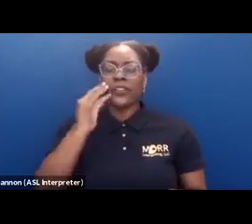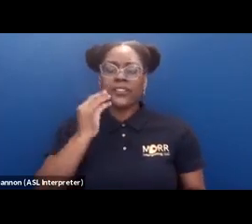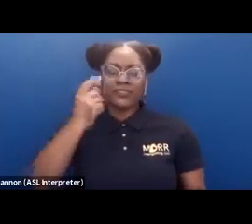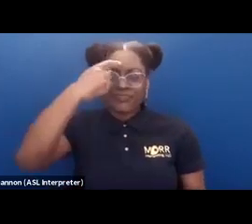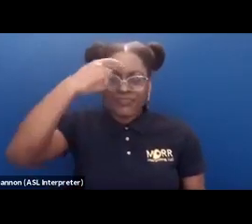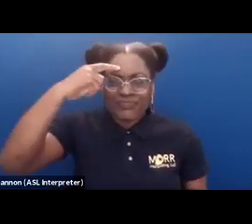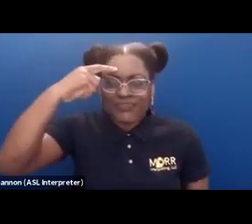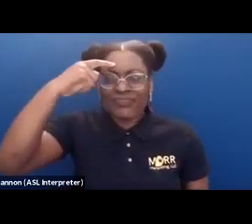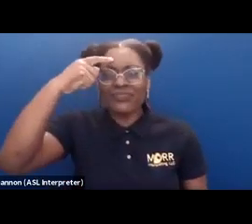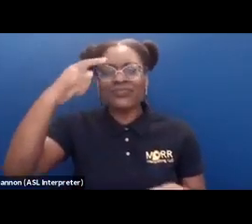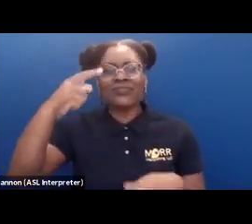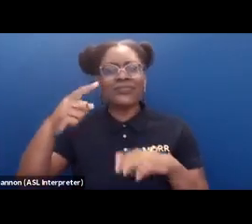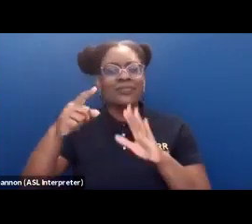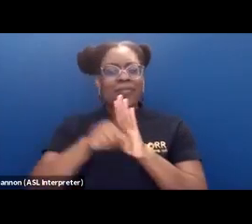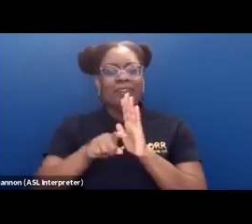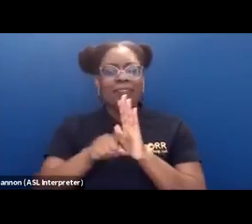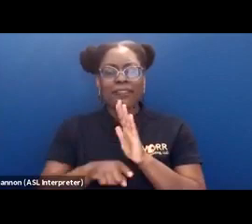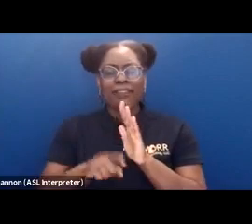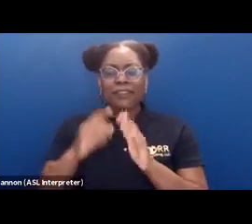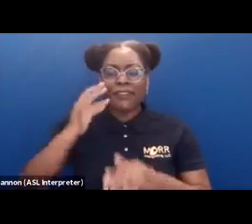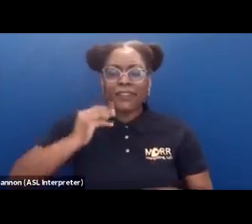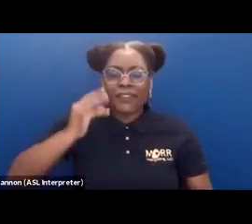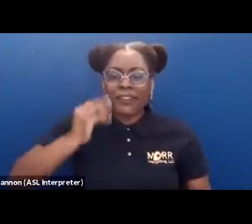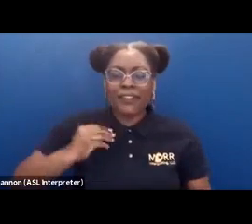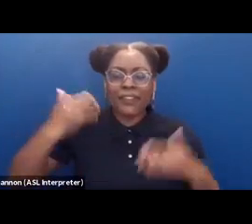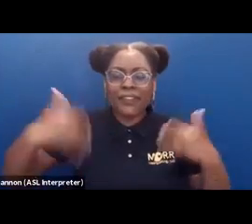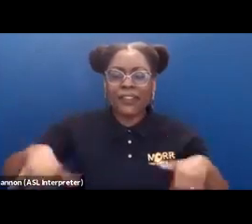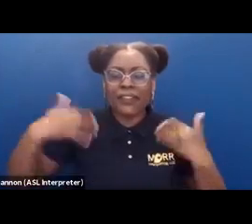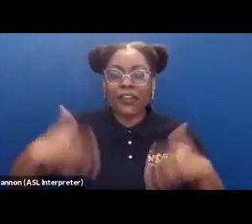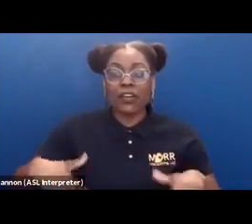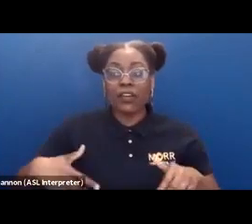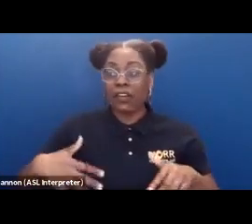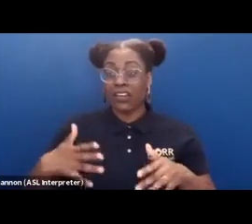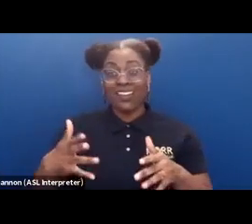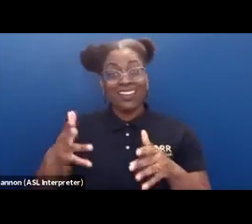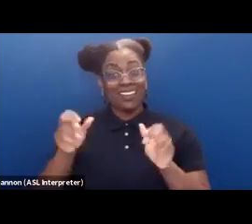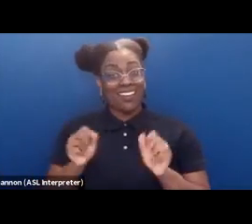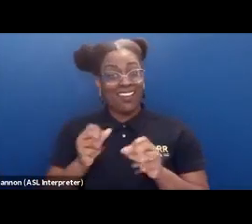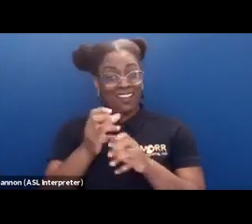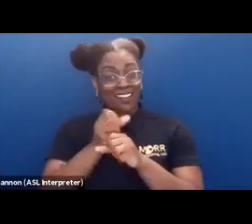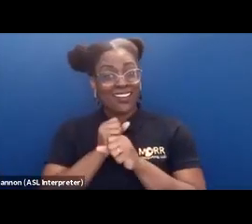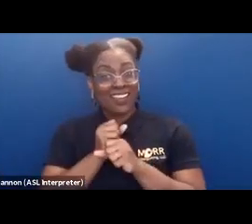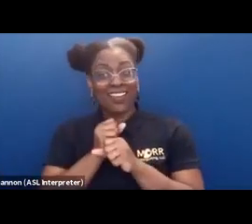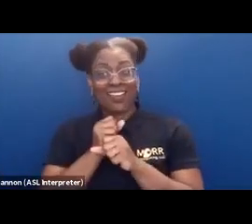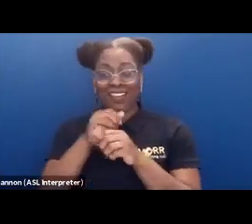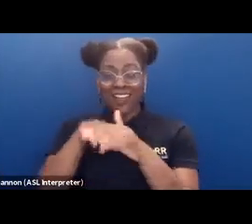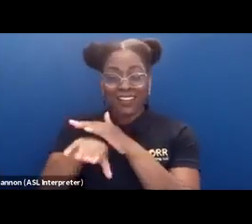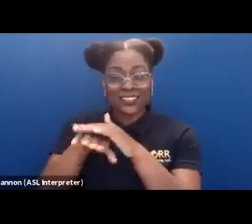their lives because of racism, ableism,